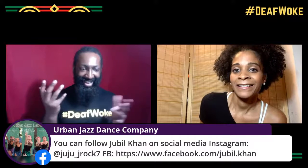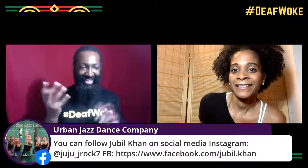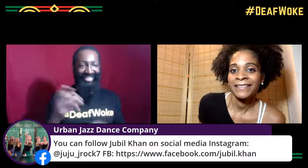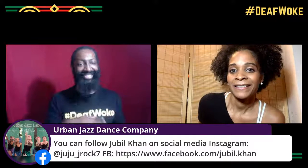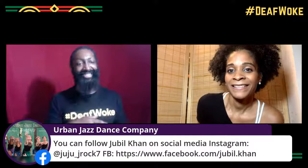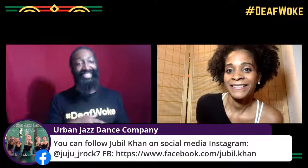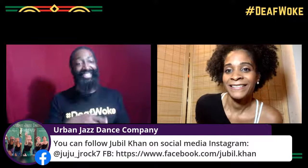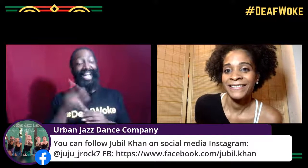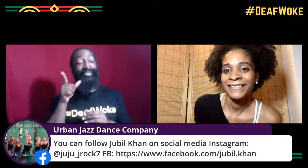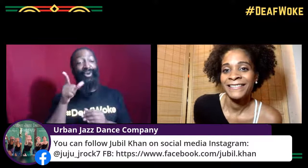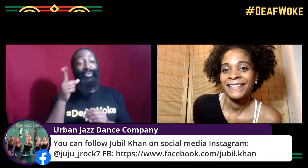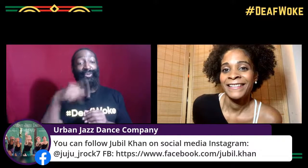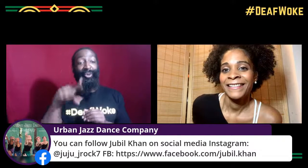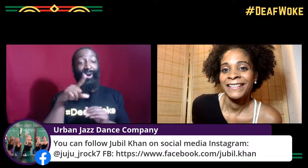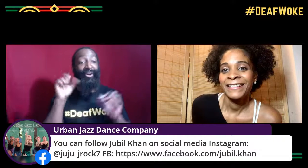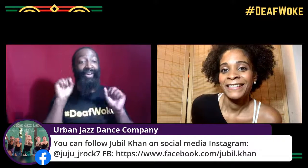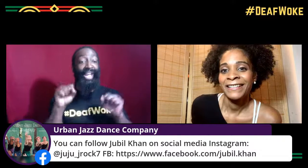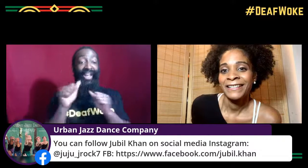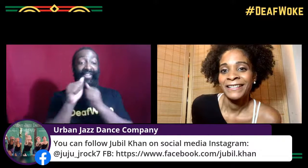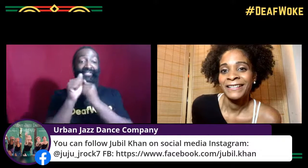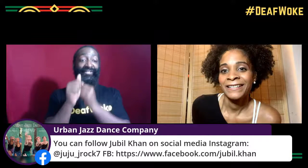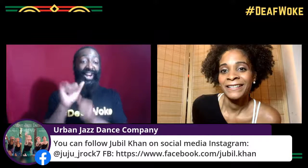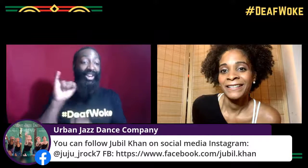So, you know, what's your social media?